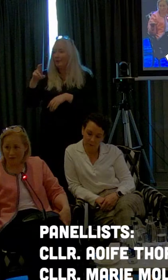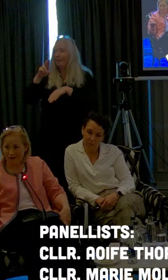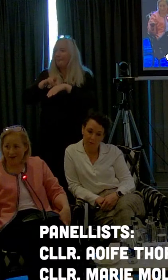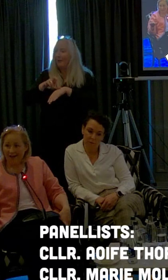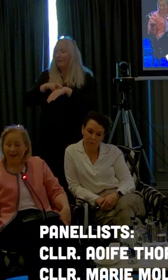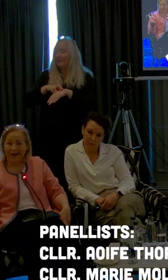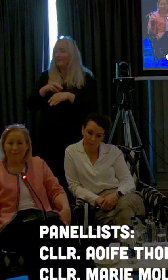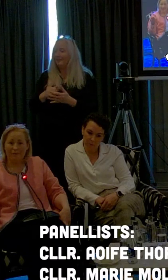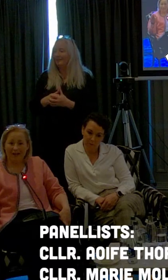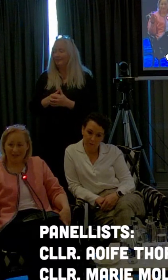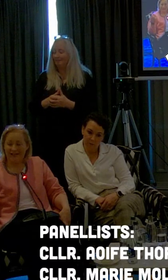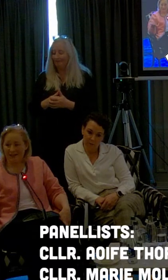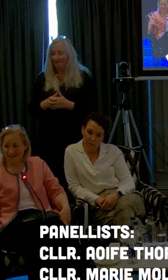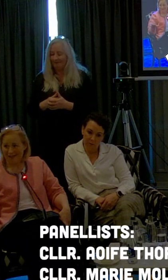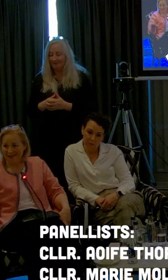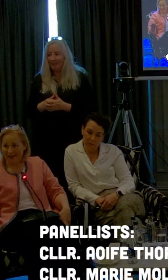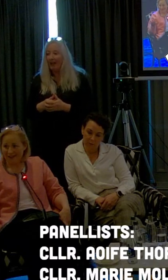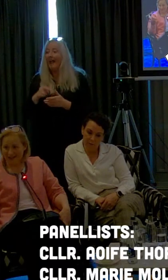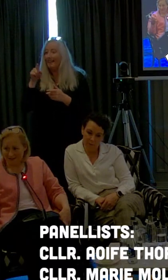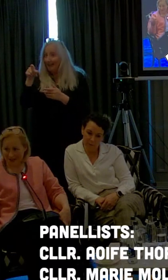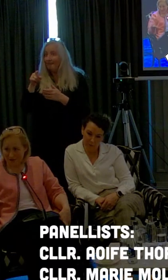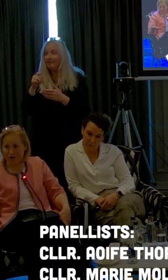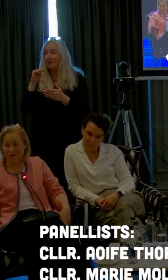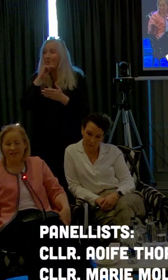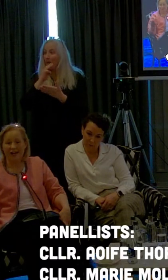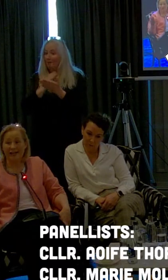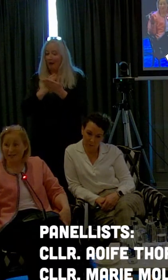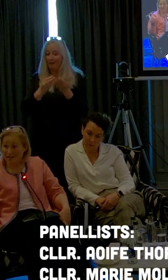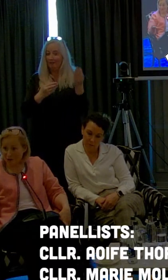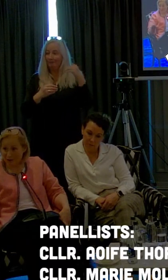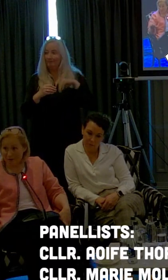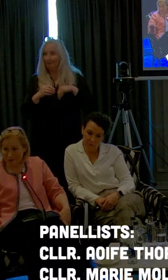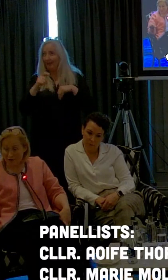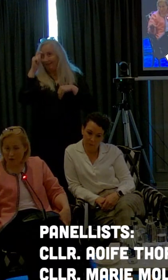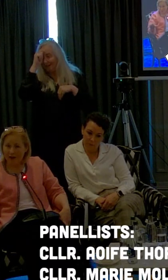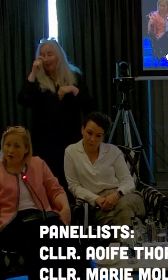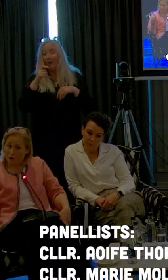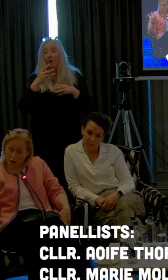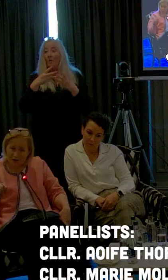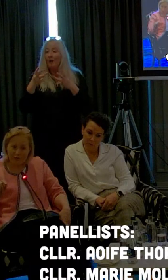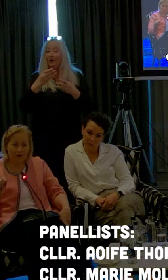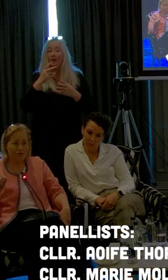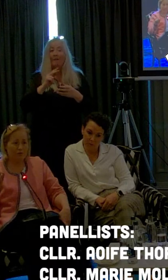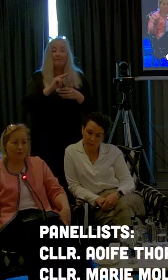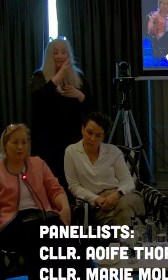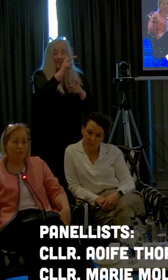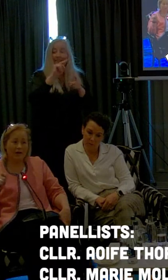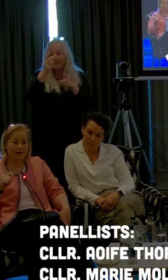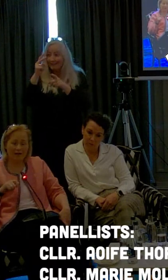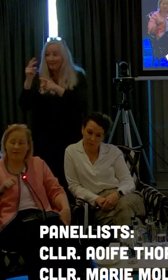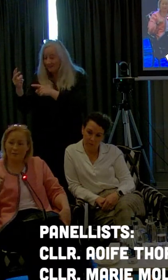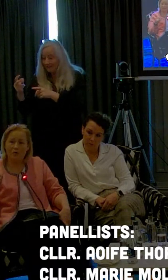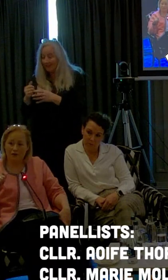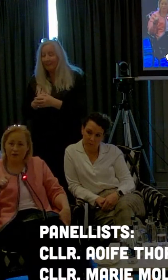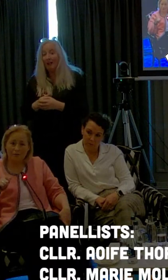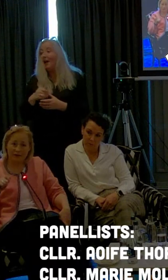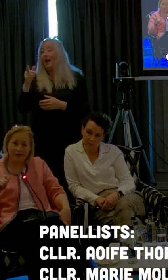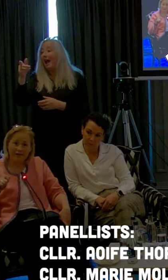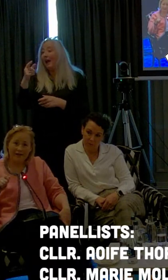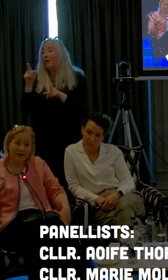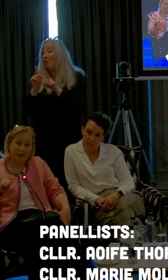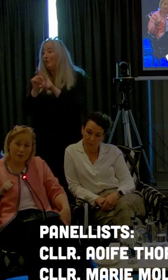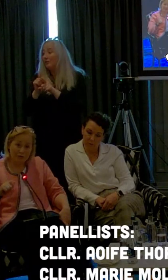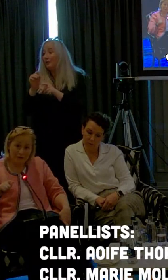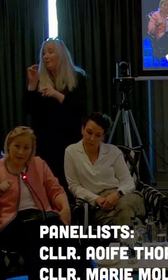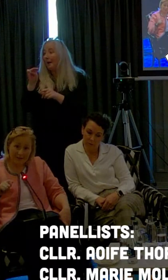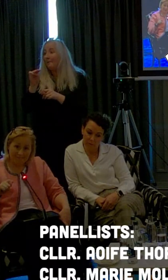done before. And take that in and treasure it. And listen to the people on the door. You'll also encounter people who might not have spoken to somebody